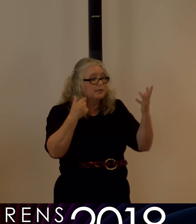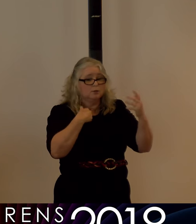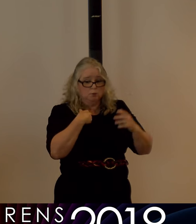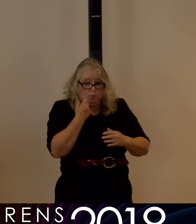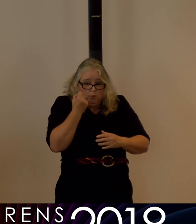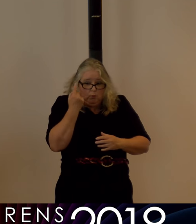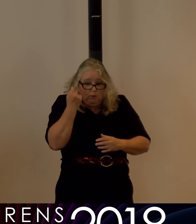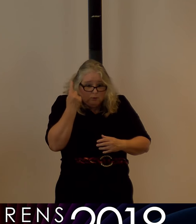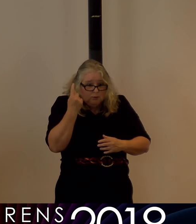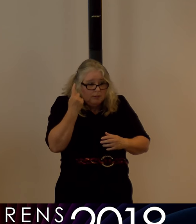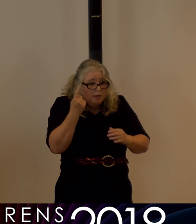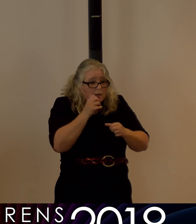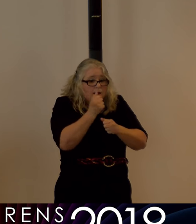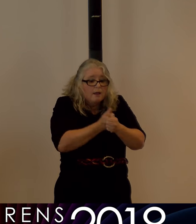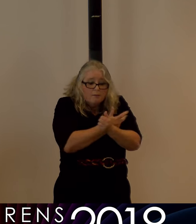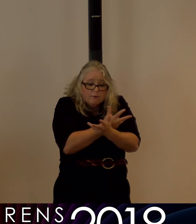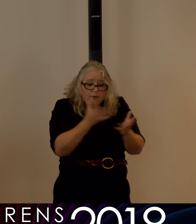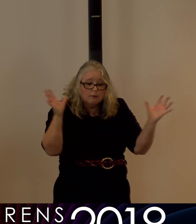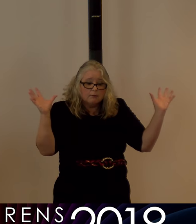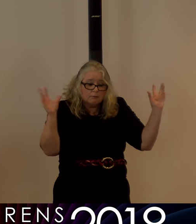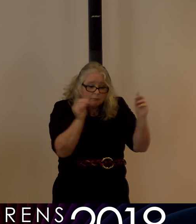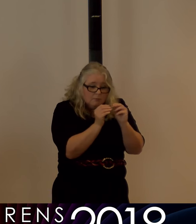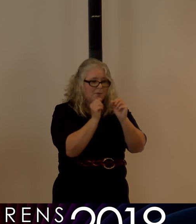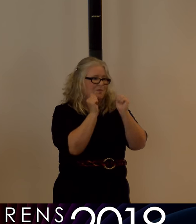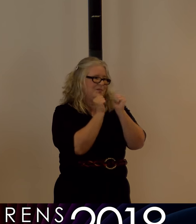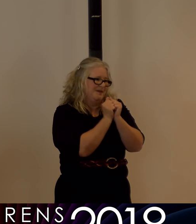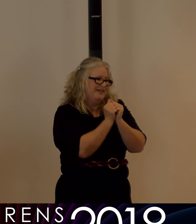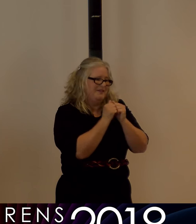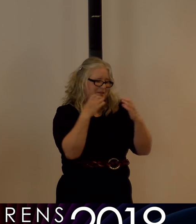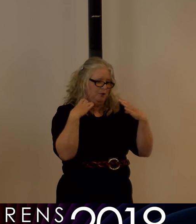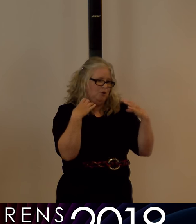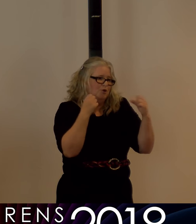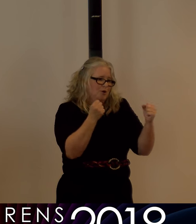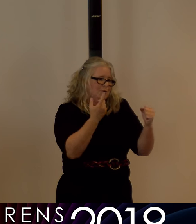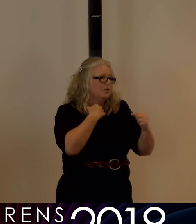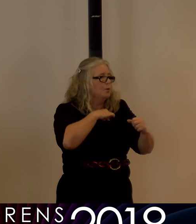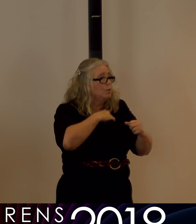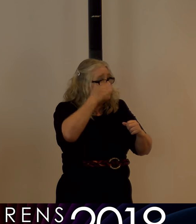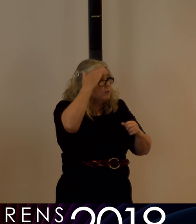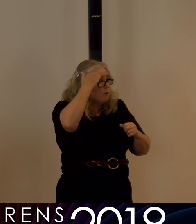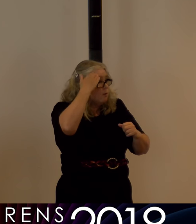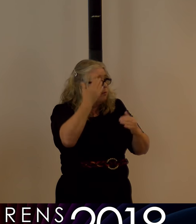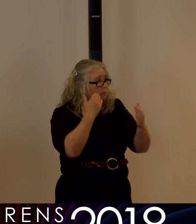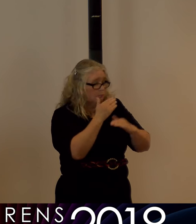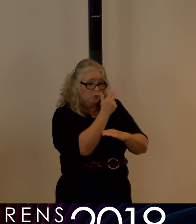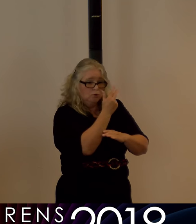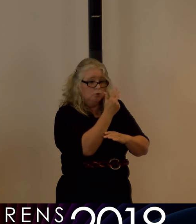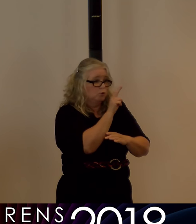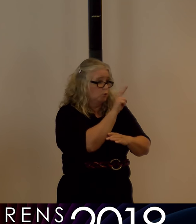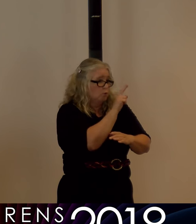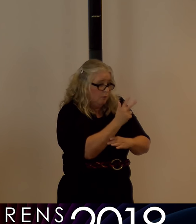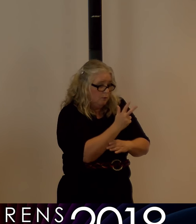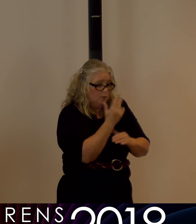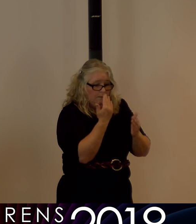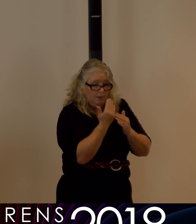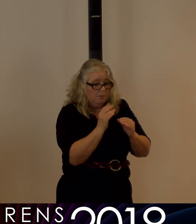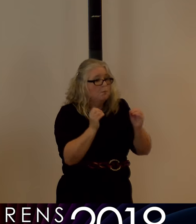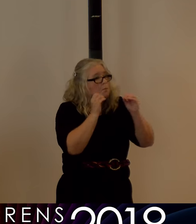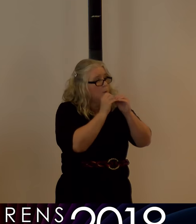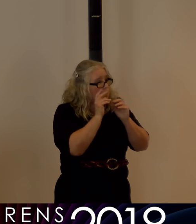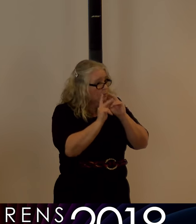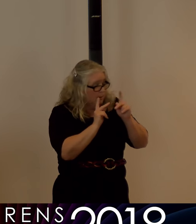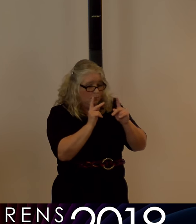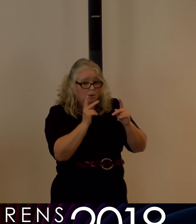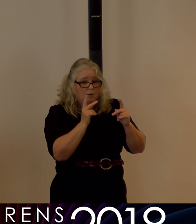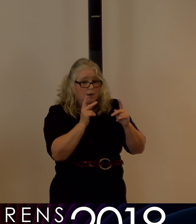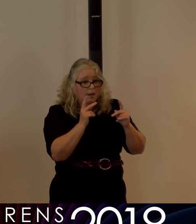entirety of charge syndrome. We know now that up to two-thirds or maybe even more of people who have clinical features of charge